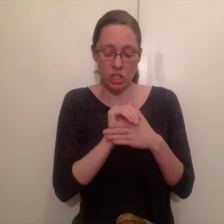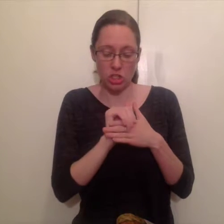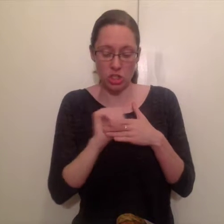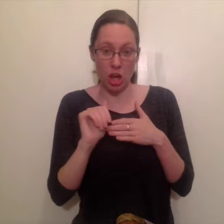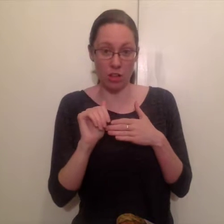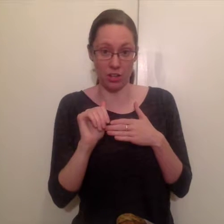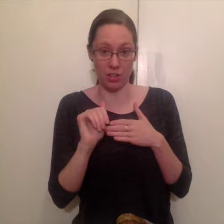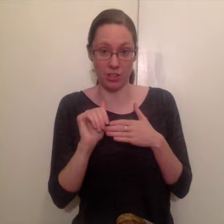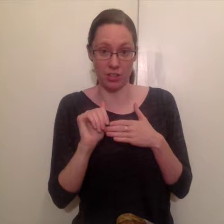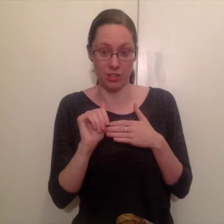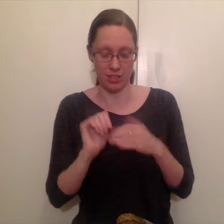$1.